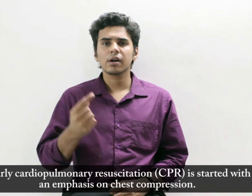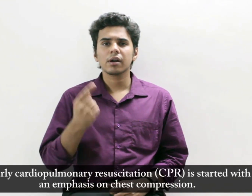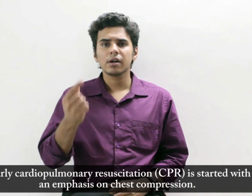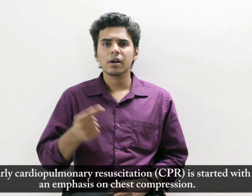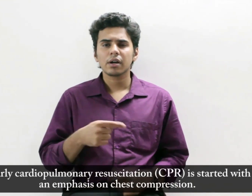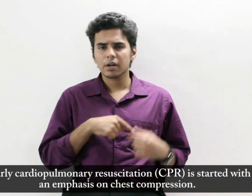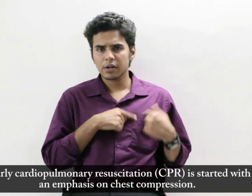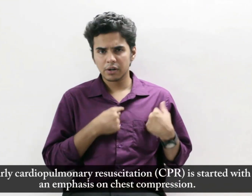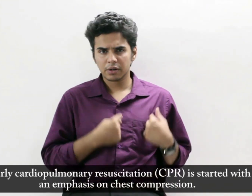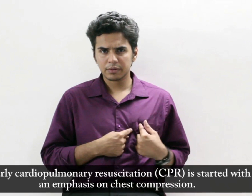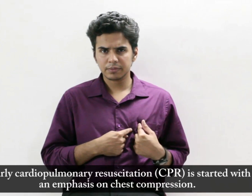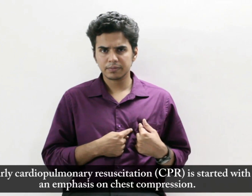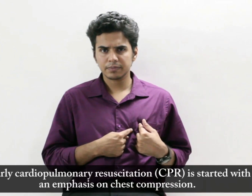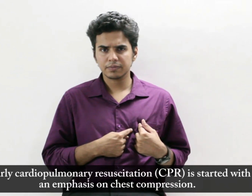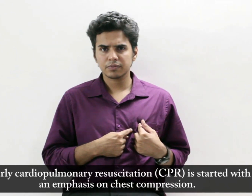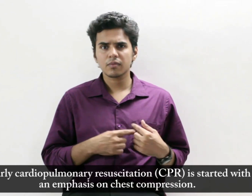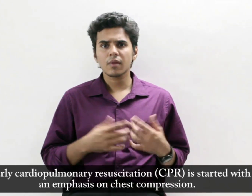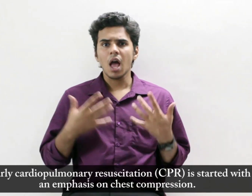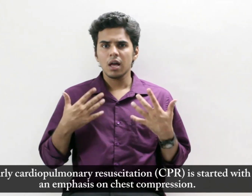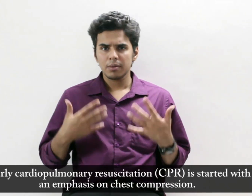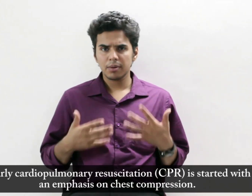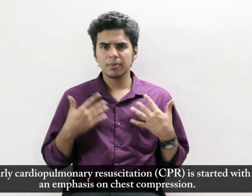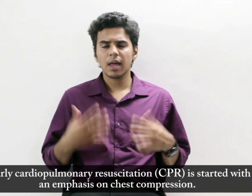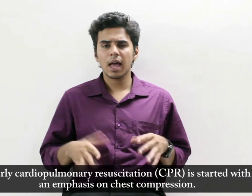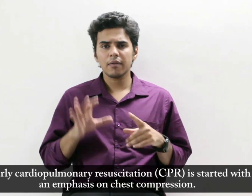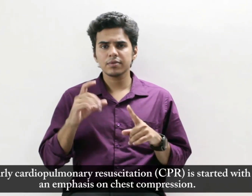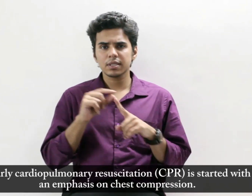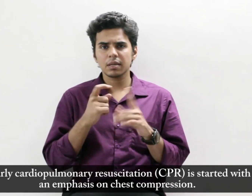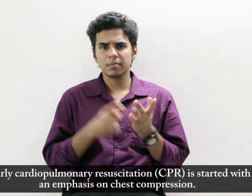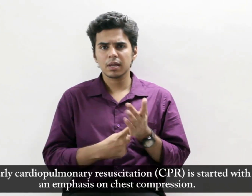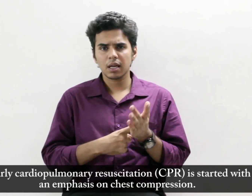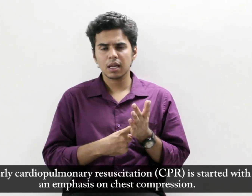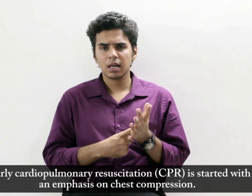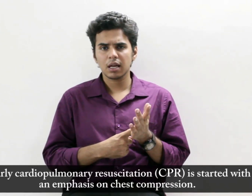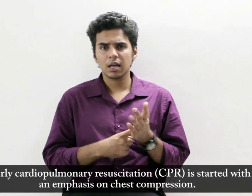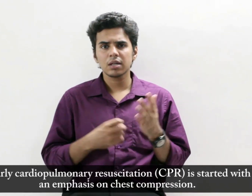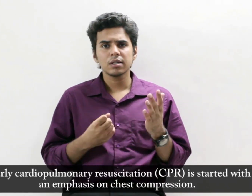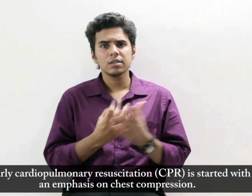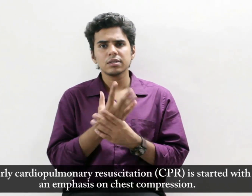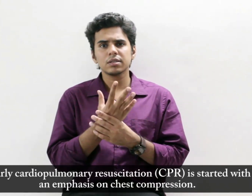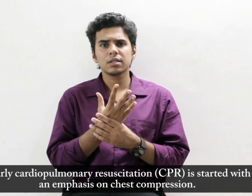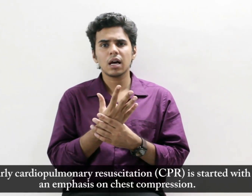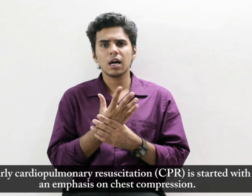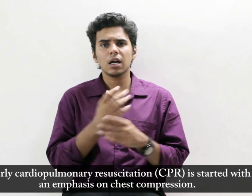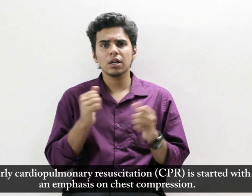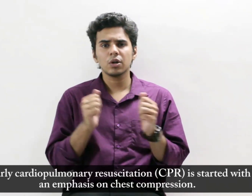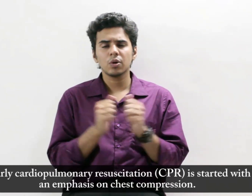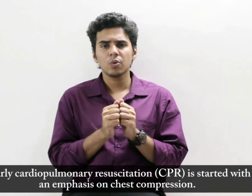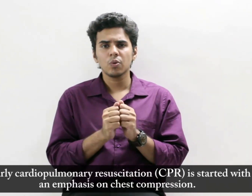Early cardiopulmonary resuscitation CPR is started with an emphasis on chest compression.